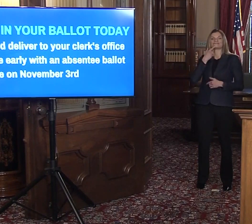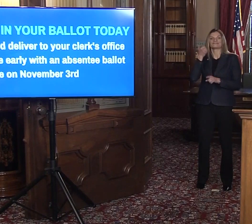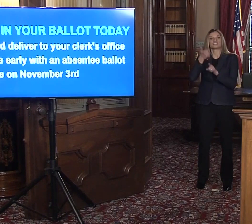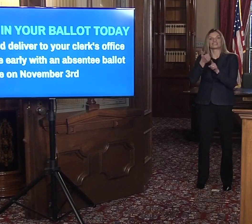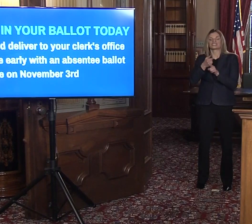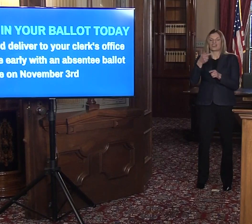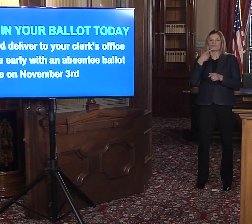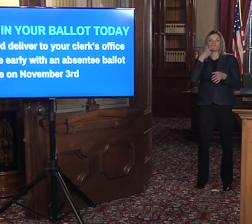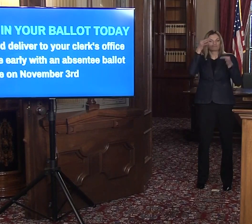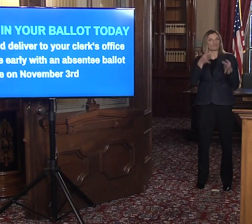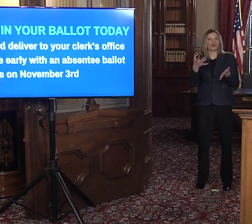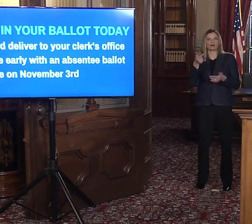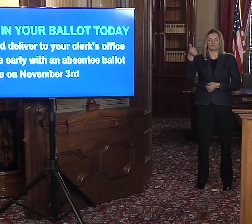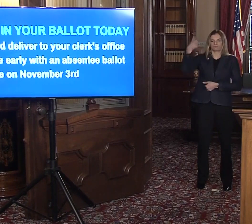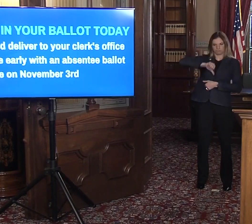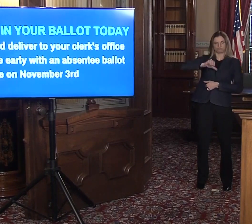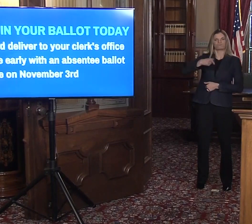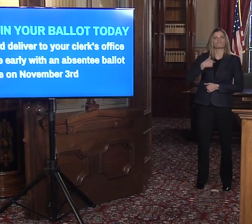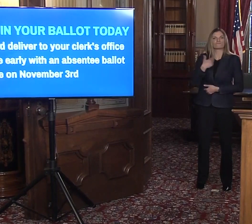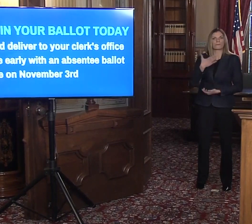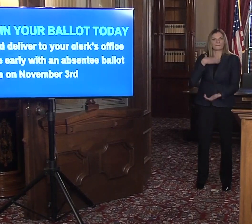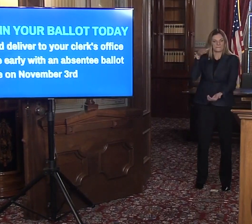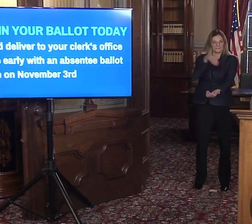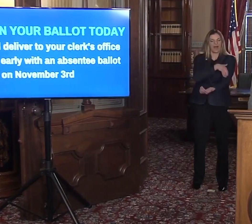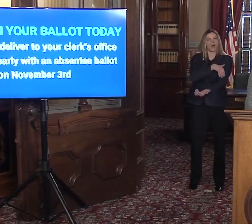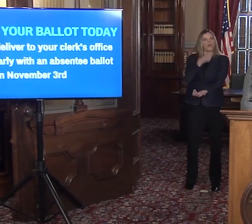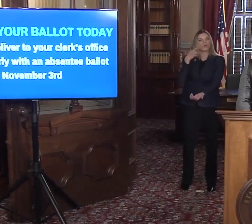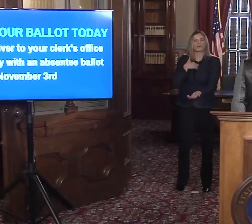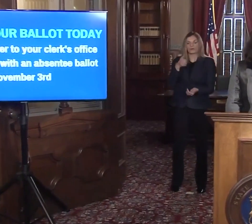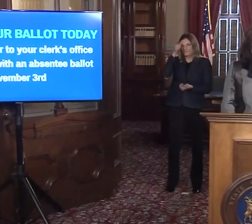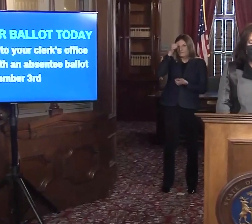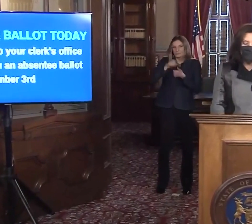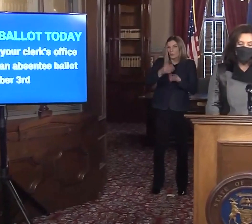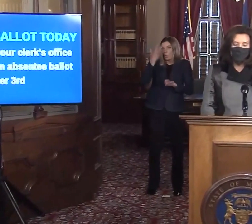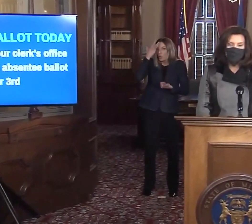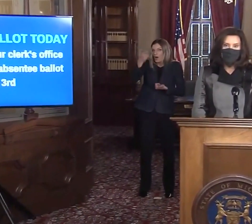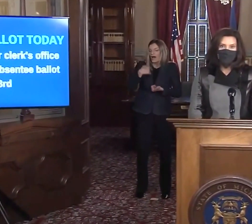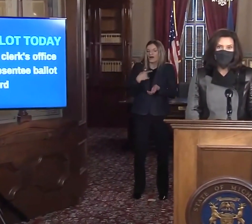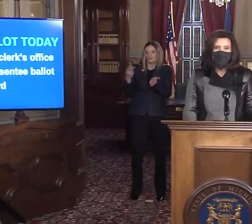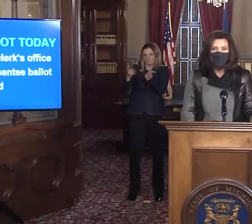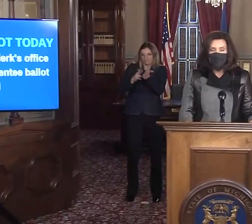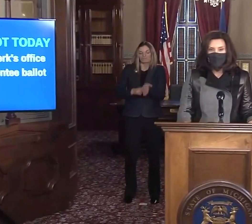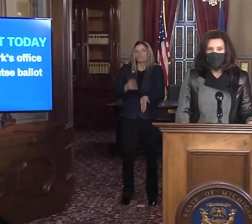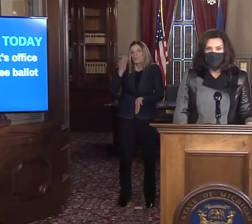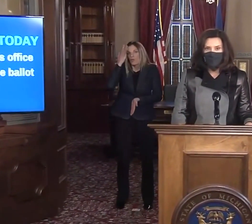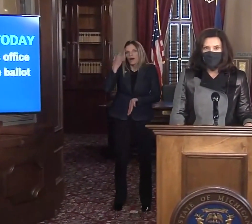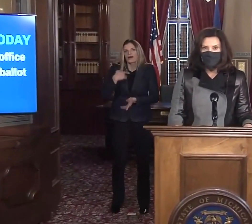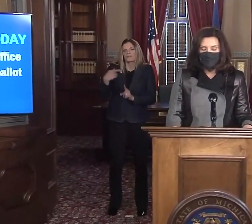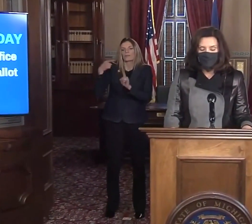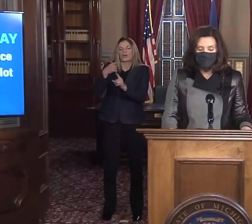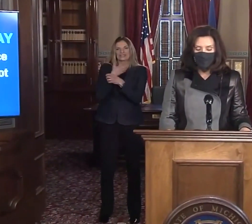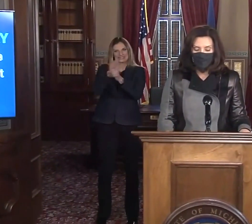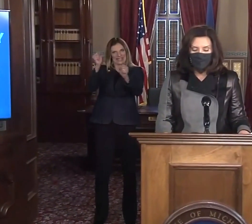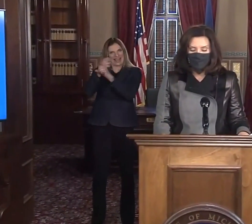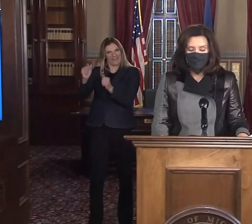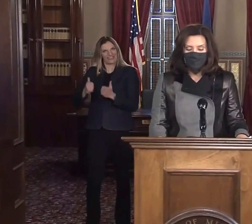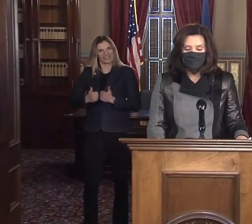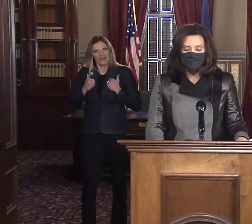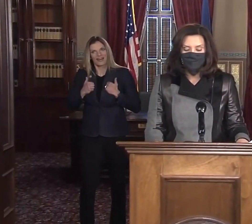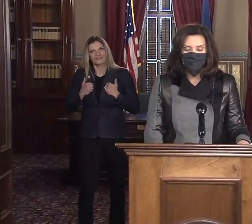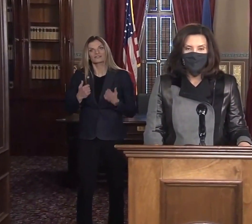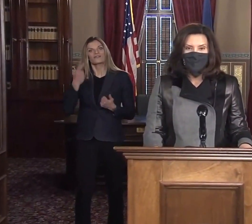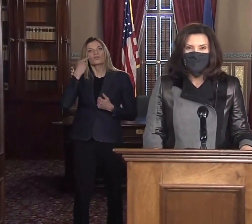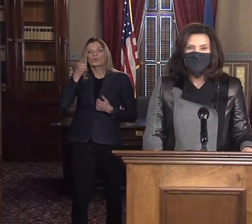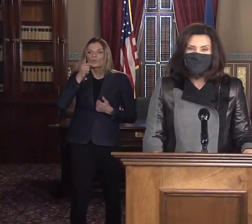had issued executive orders to save lives and to protect Michigan families, our frontline workers, and small